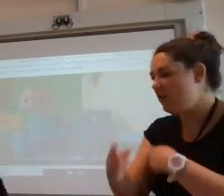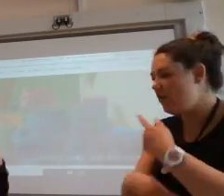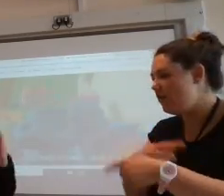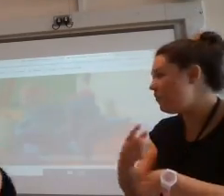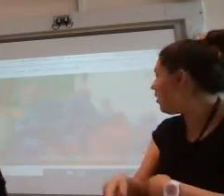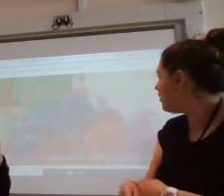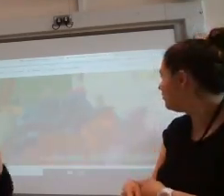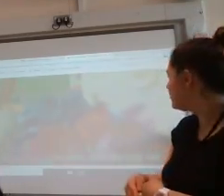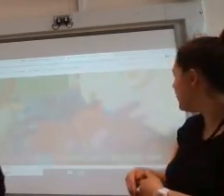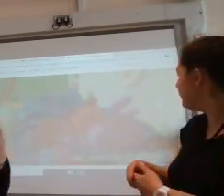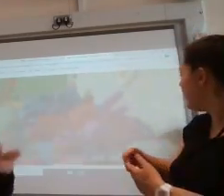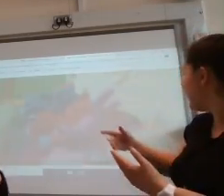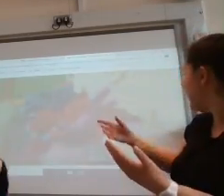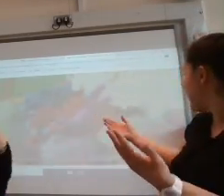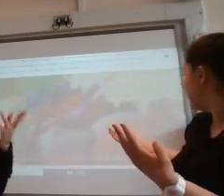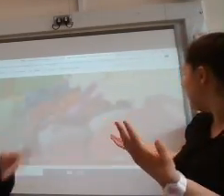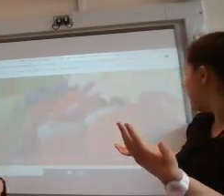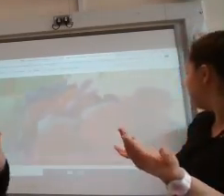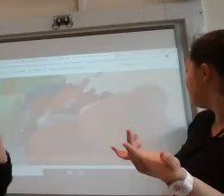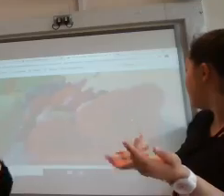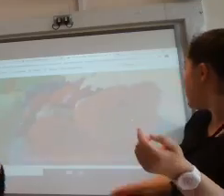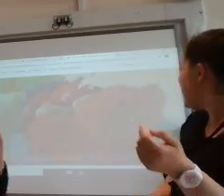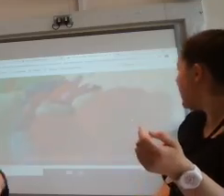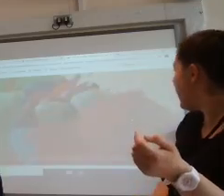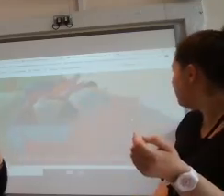So they all rolled over.